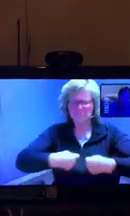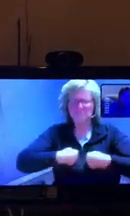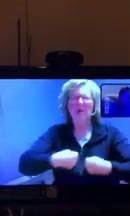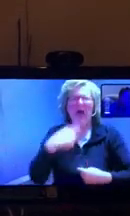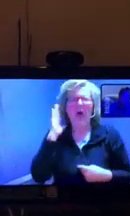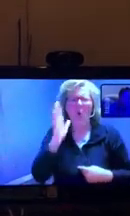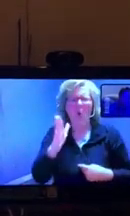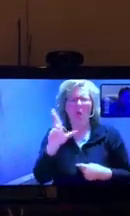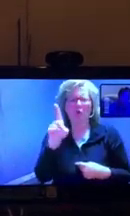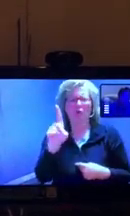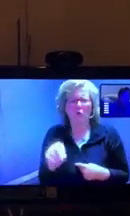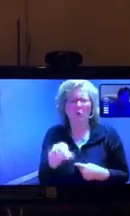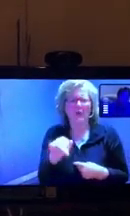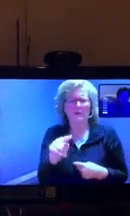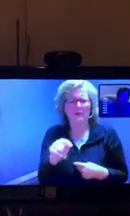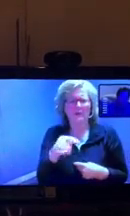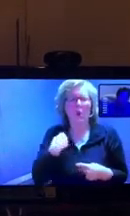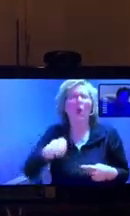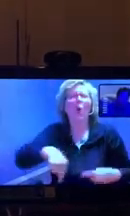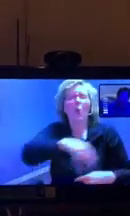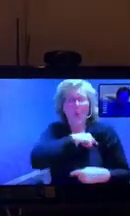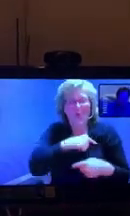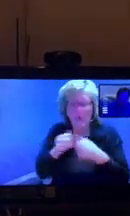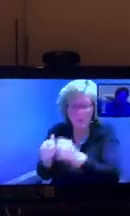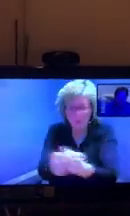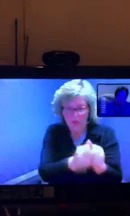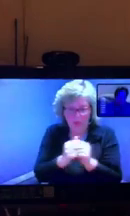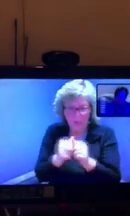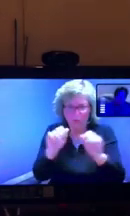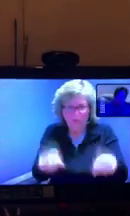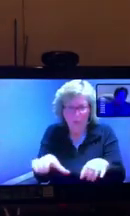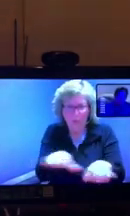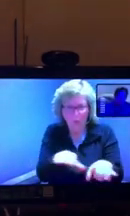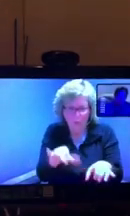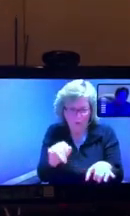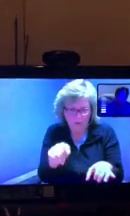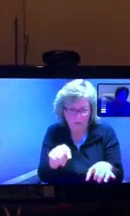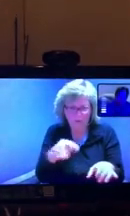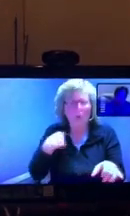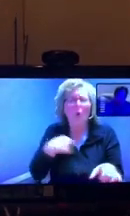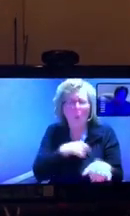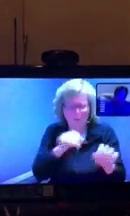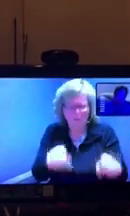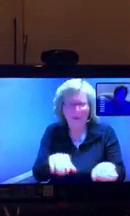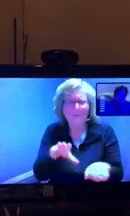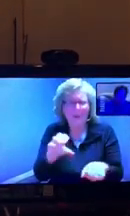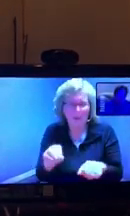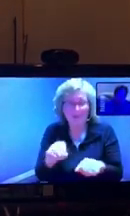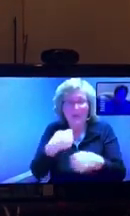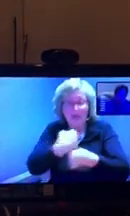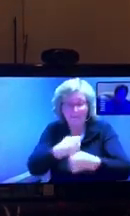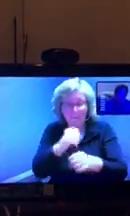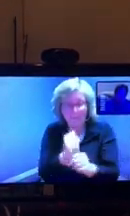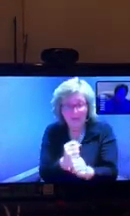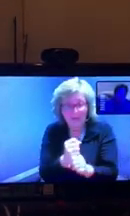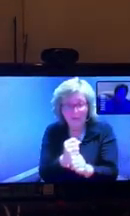together we'll do it. Well, that's what Ash said. He said, let's be the company that creates $1 billion in 24